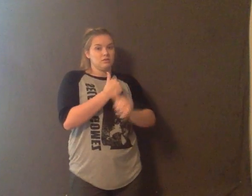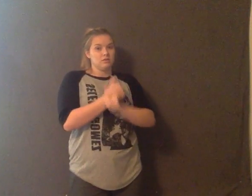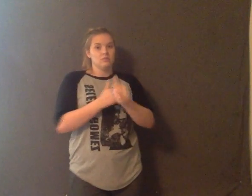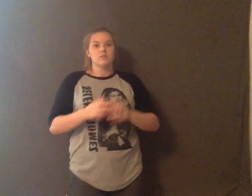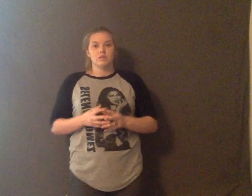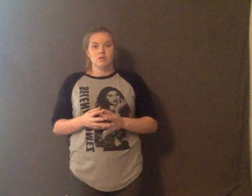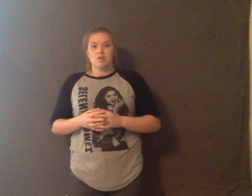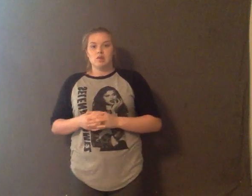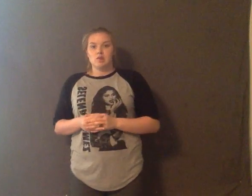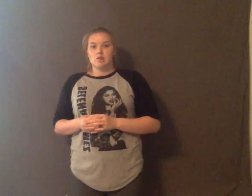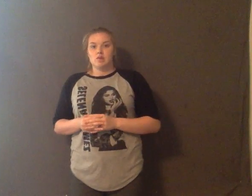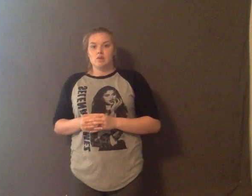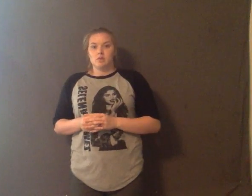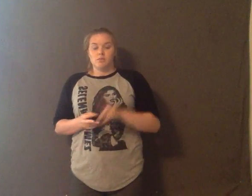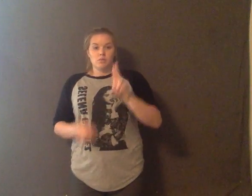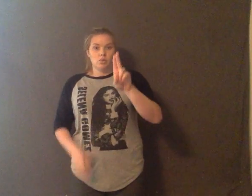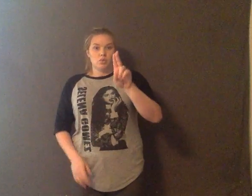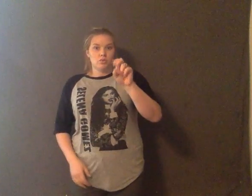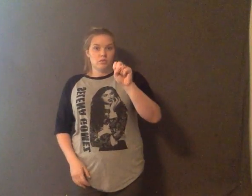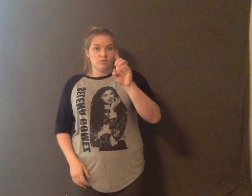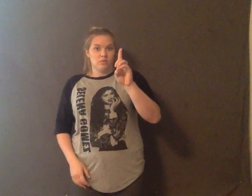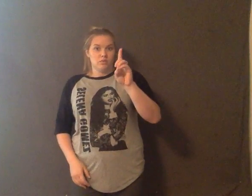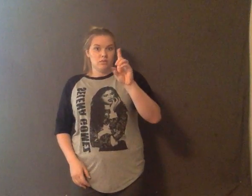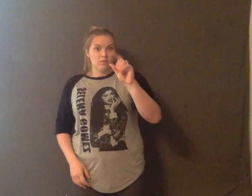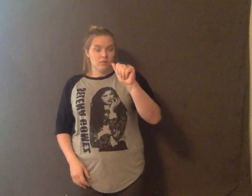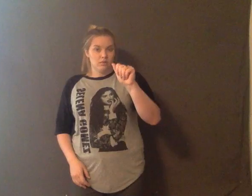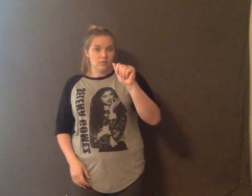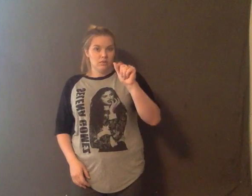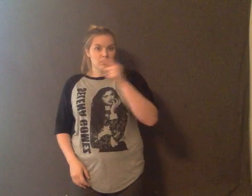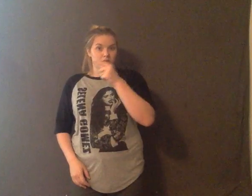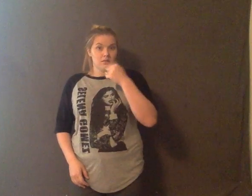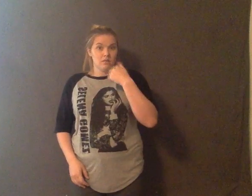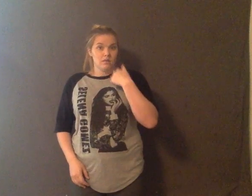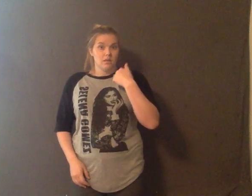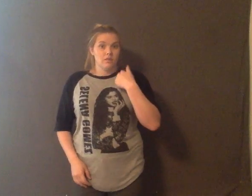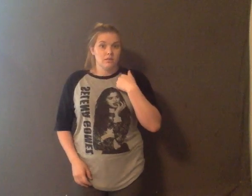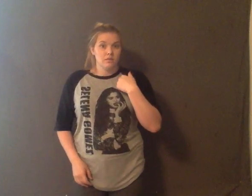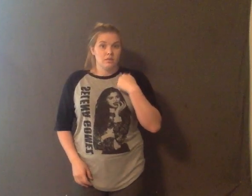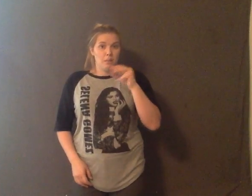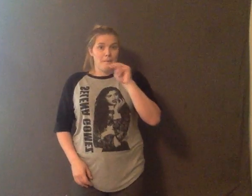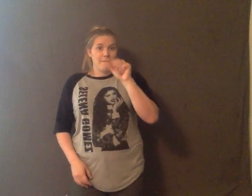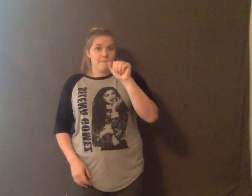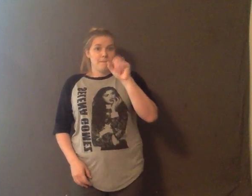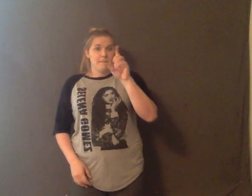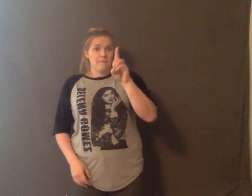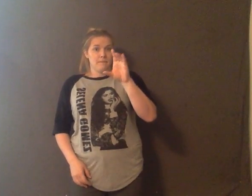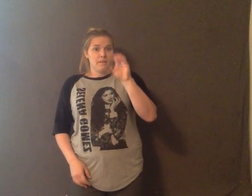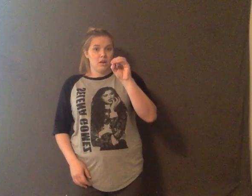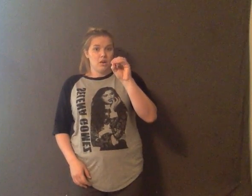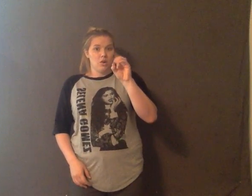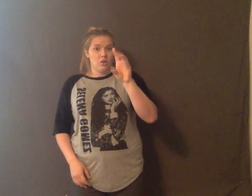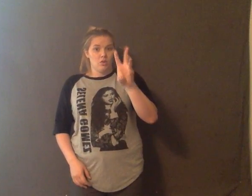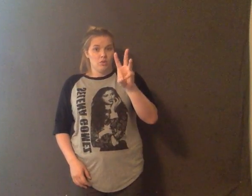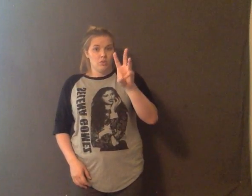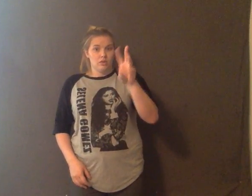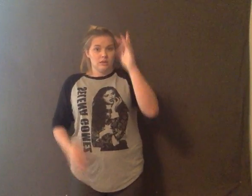intensified after meeting the USDA whistleblower who revealed mad cow disease in the U.S. meat supply. USDA operates like the military. So when I got on